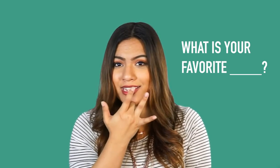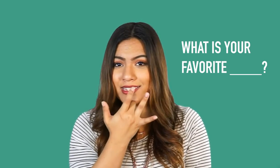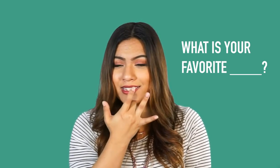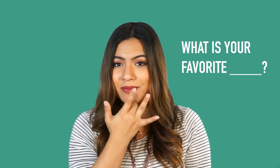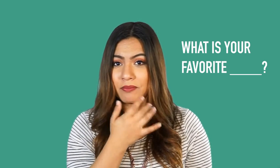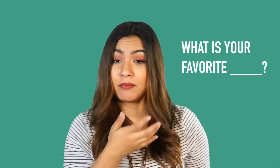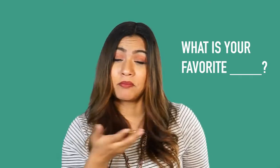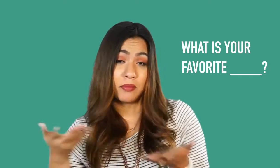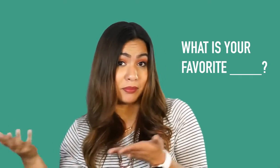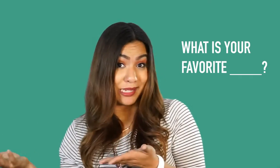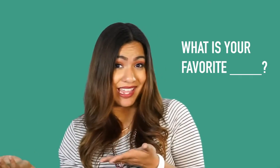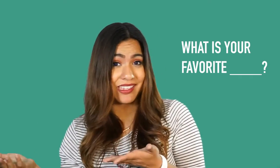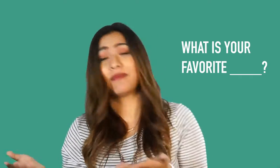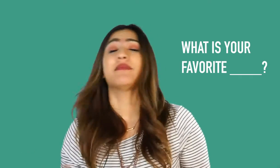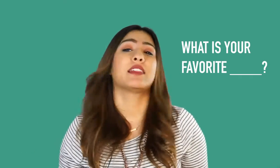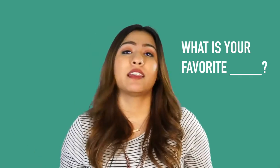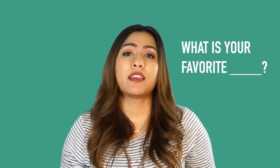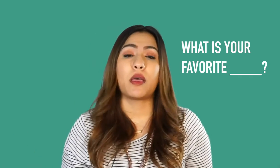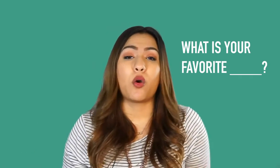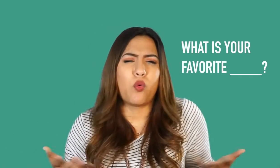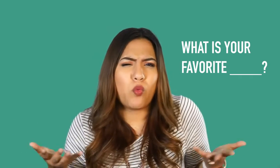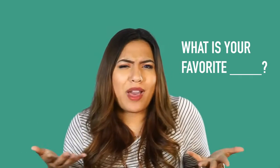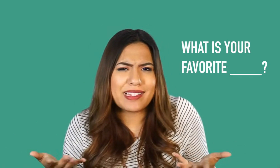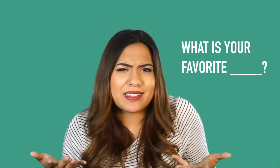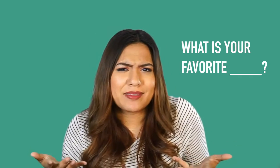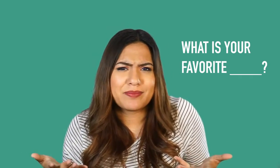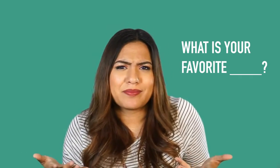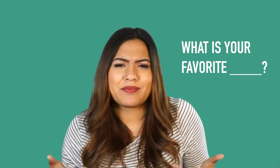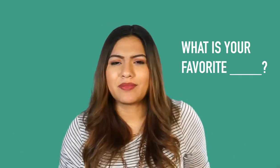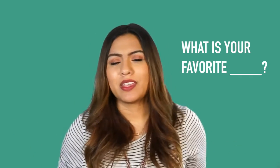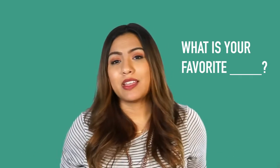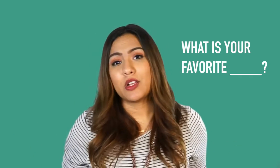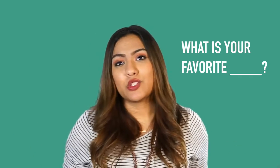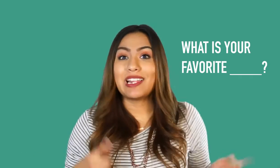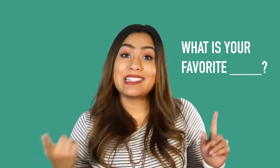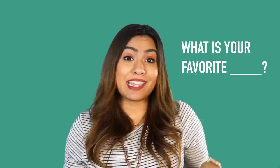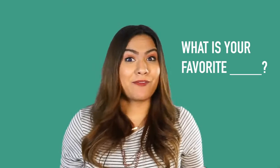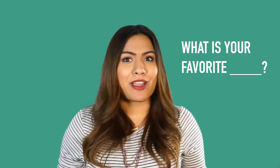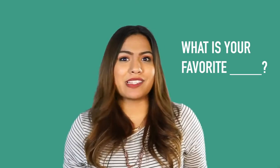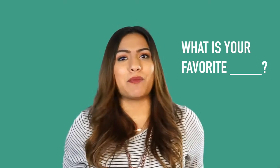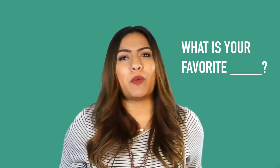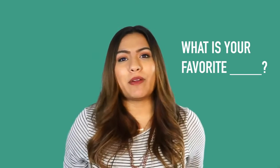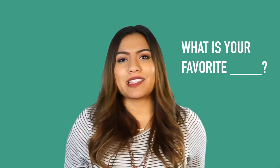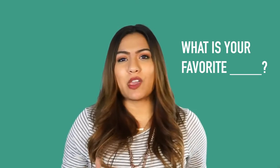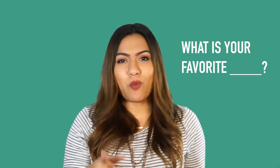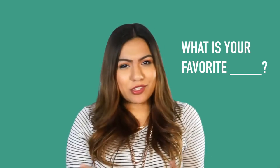favorite blank, what? So let's say, for example, we were asking, what's